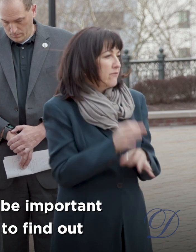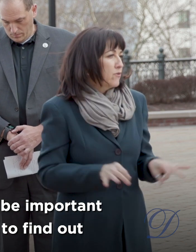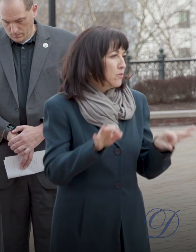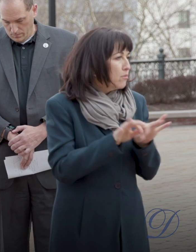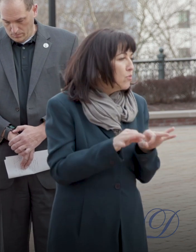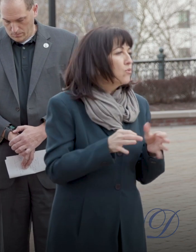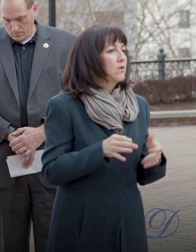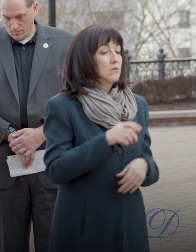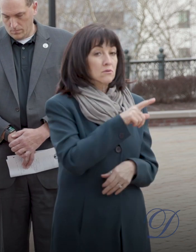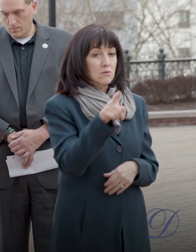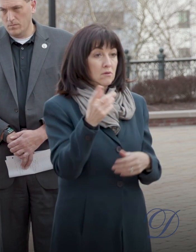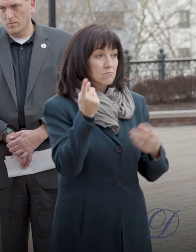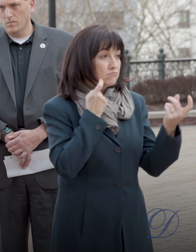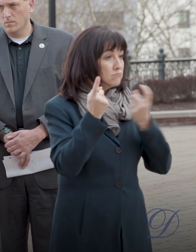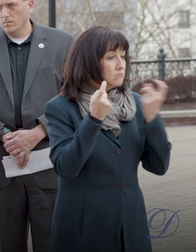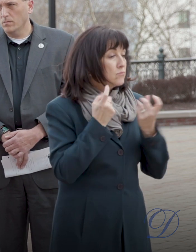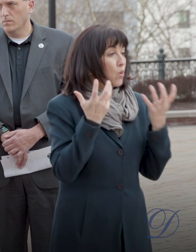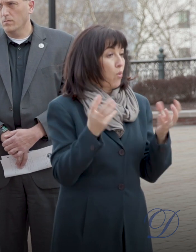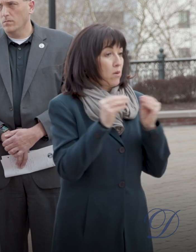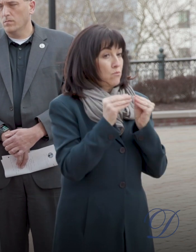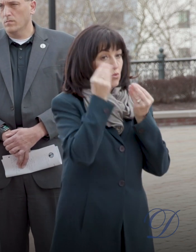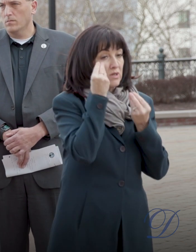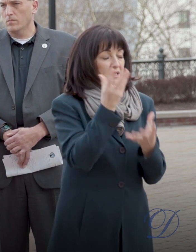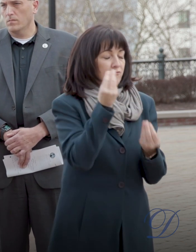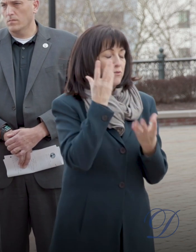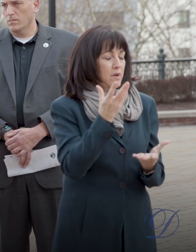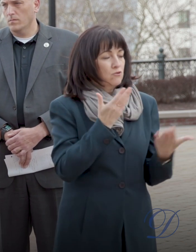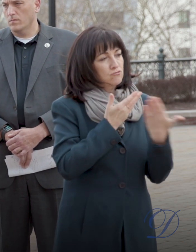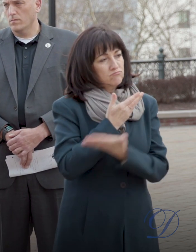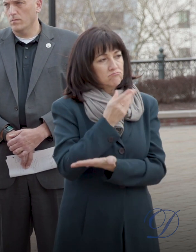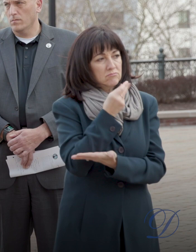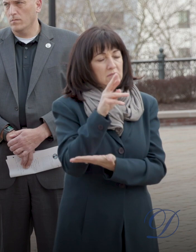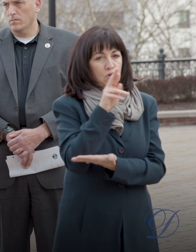or want to find out more information. Dr. Rattay.